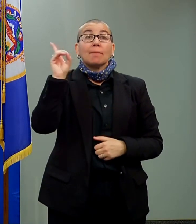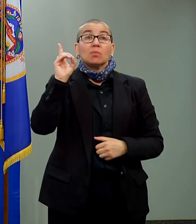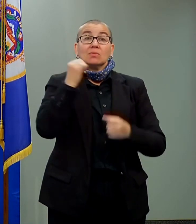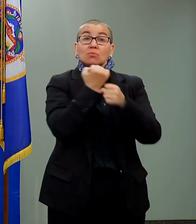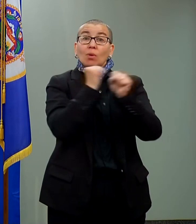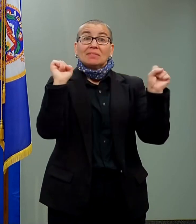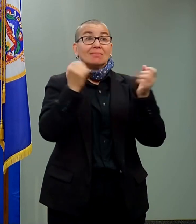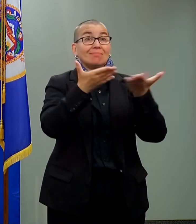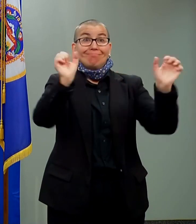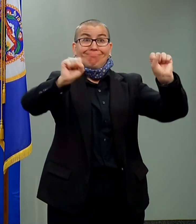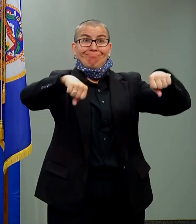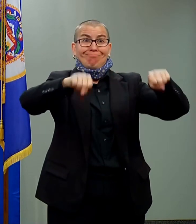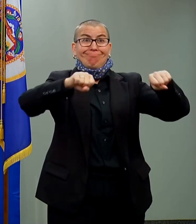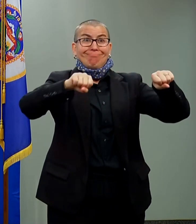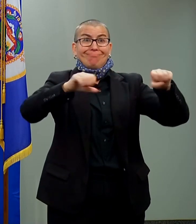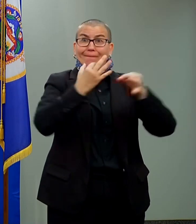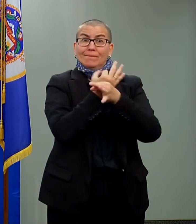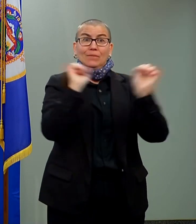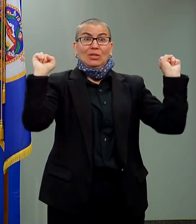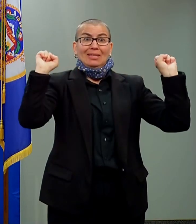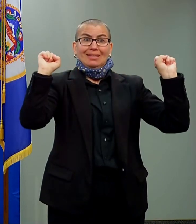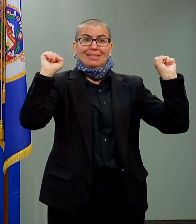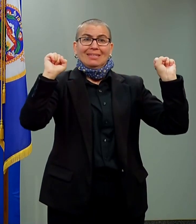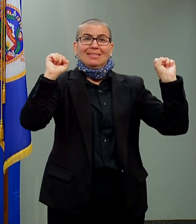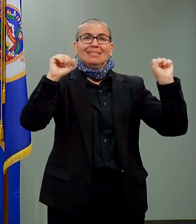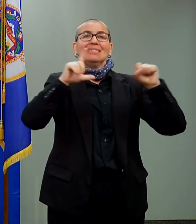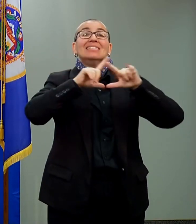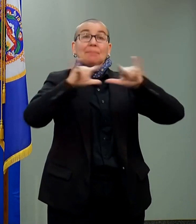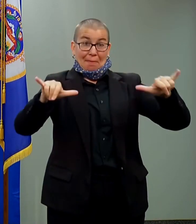will, of course, be held to account.